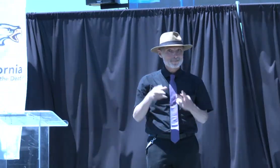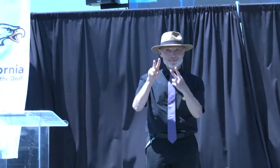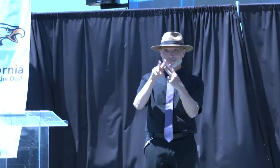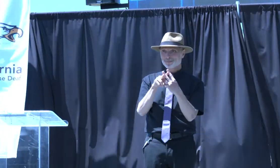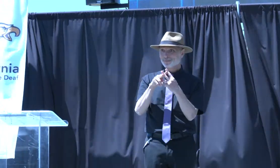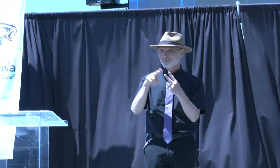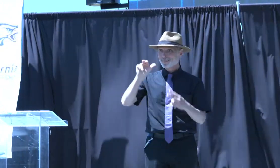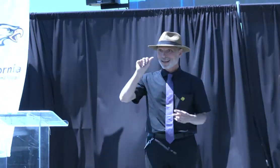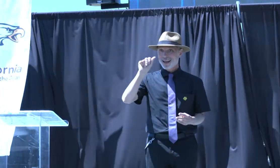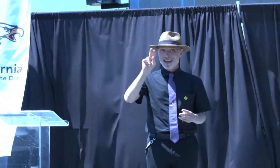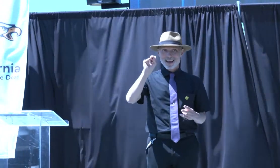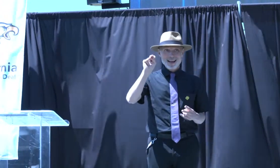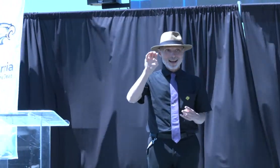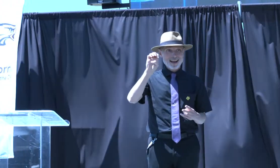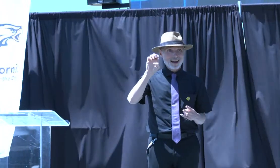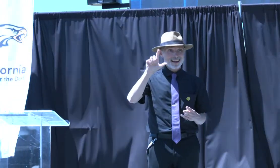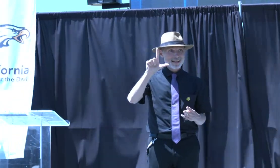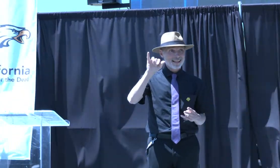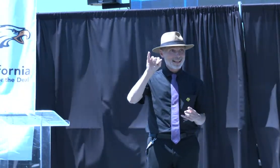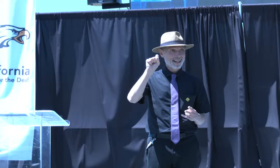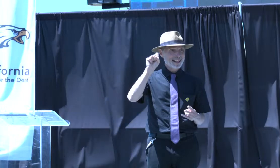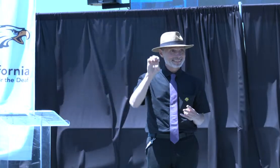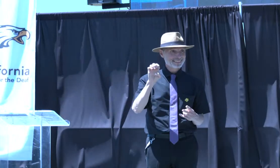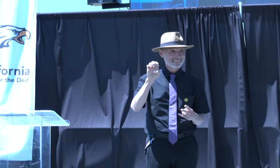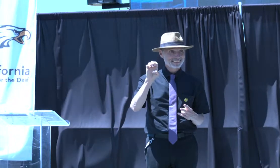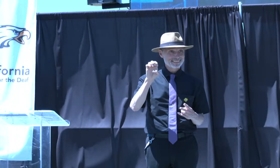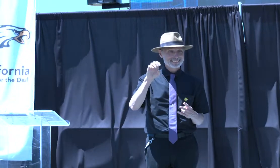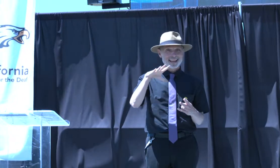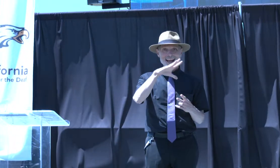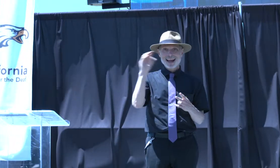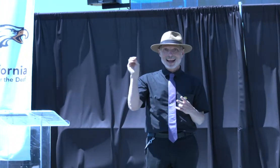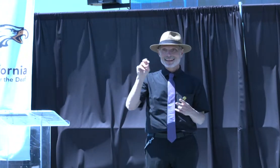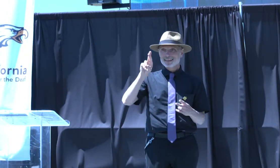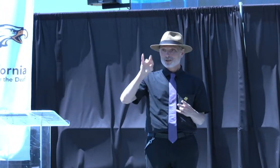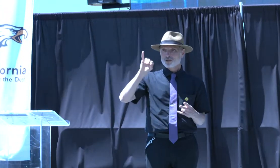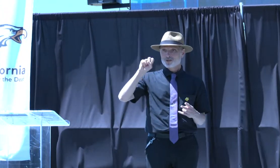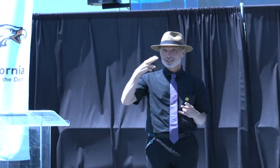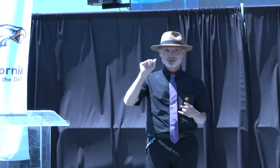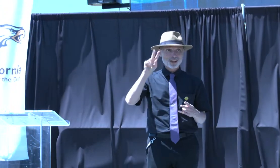anthem. So we will welcome two students, Annalise Esmeralda,